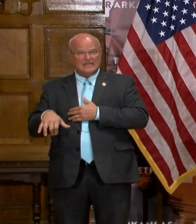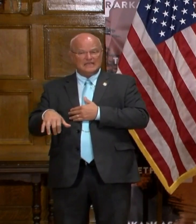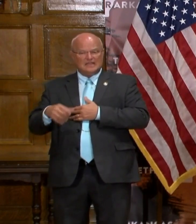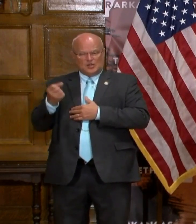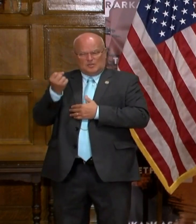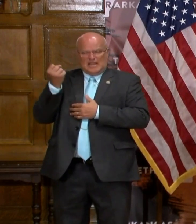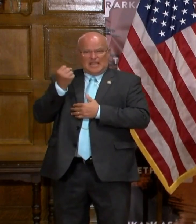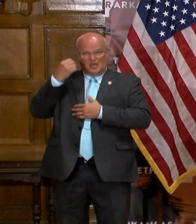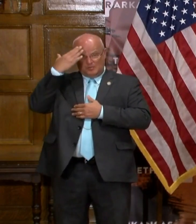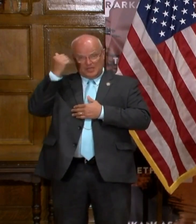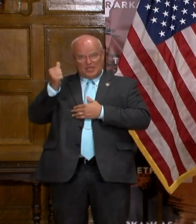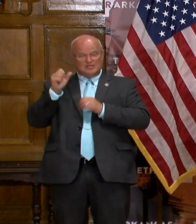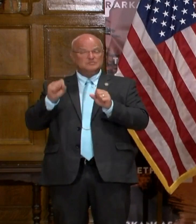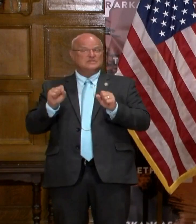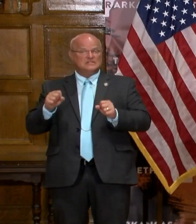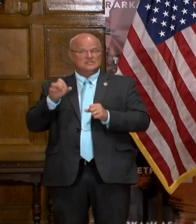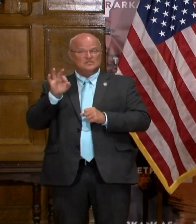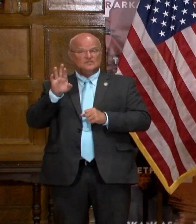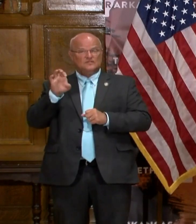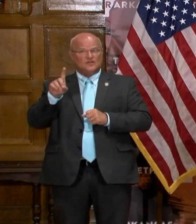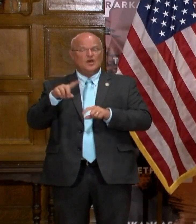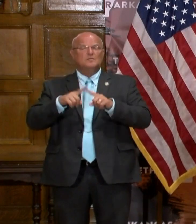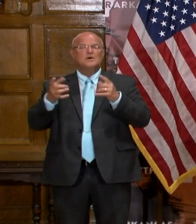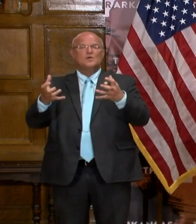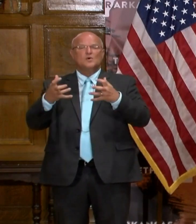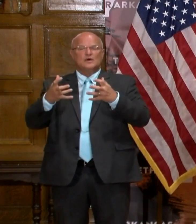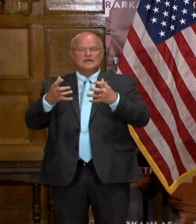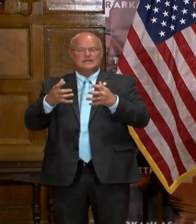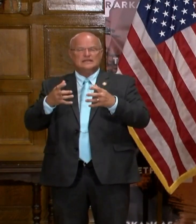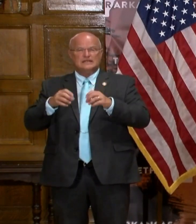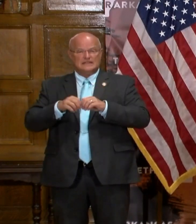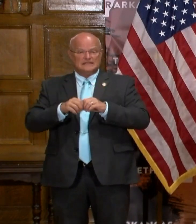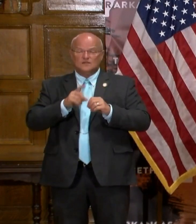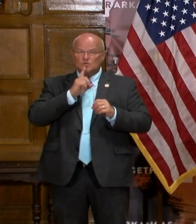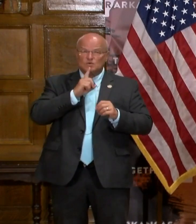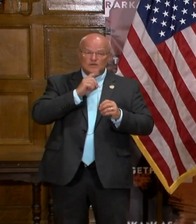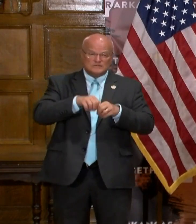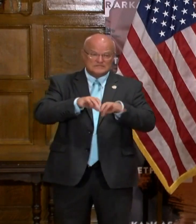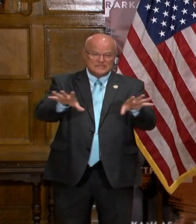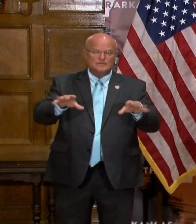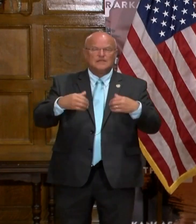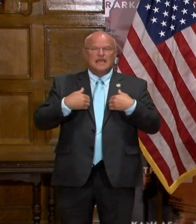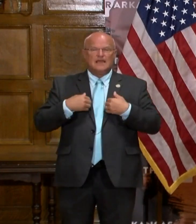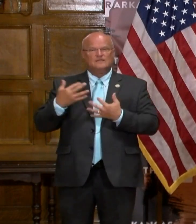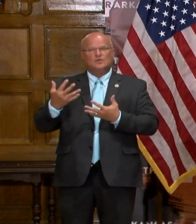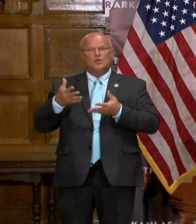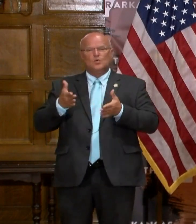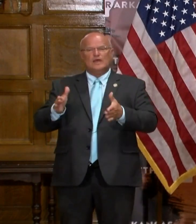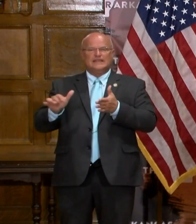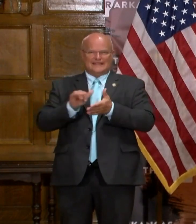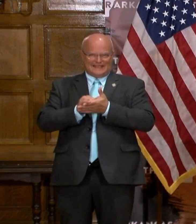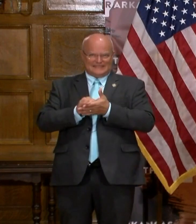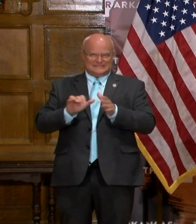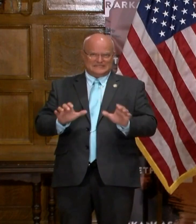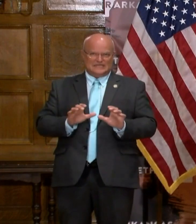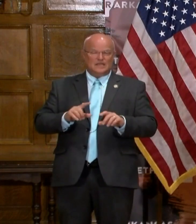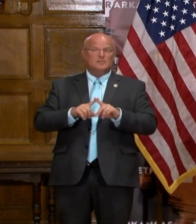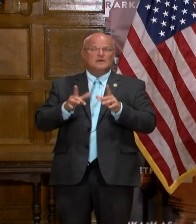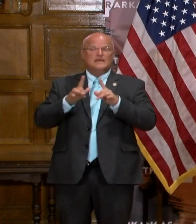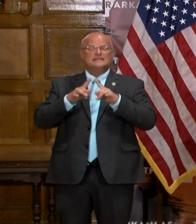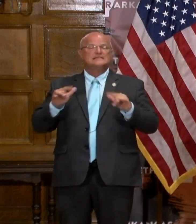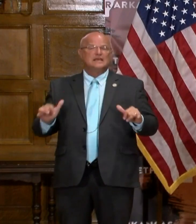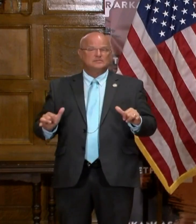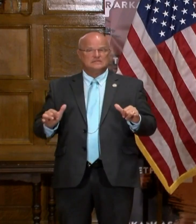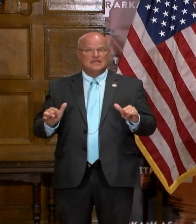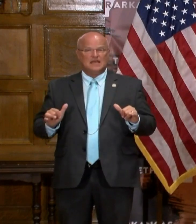being held because of potential fraud, but we want to get those out that are legitimate and having a way to get that done, but at the